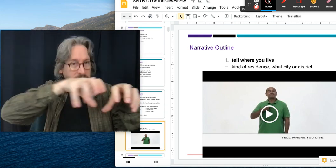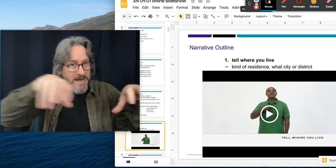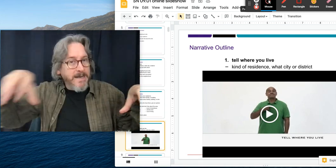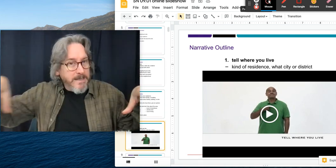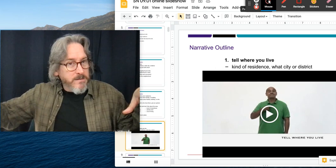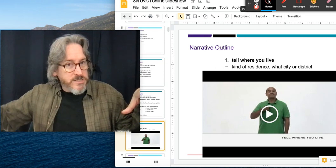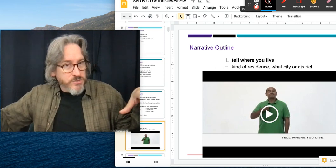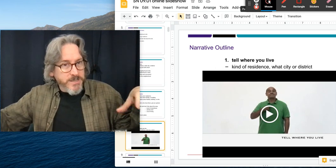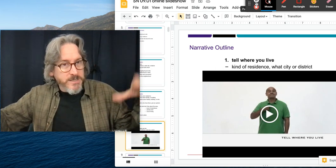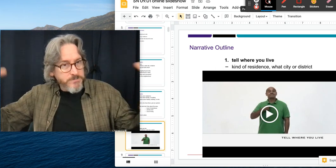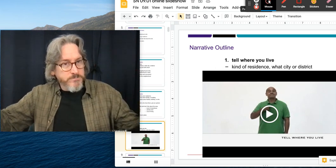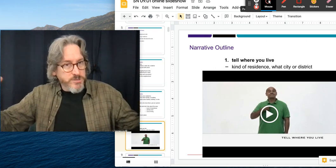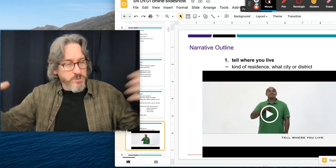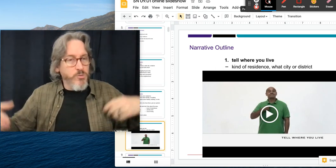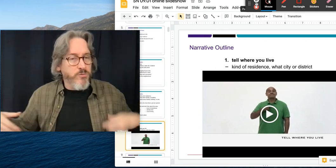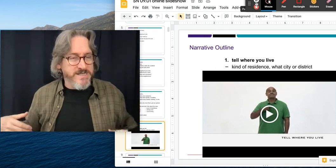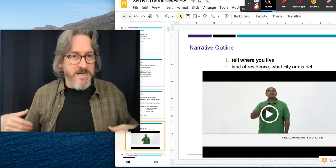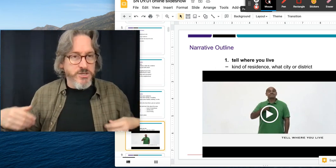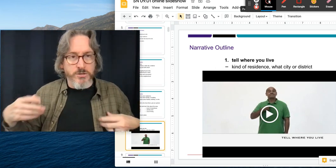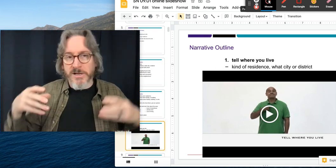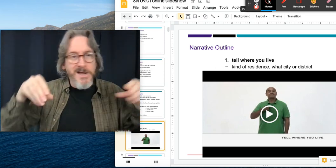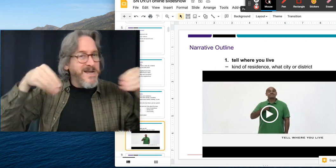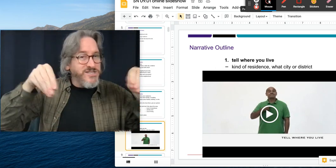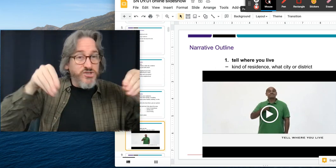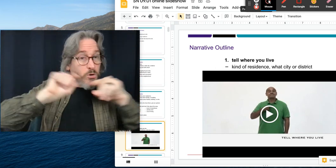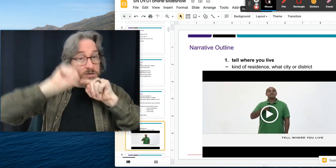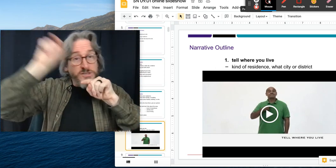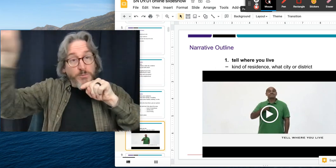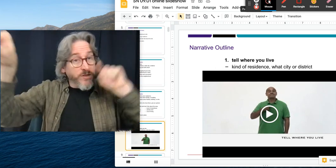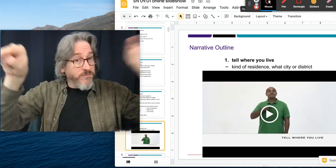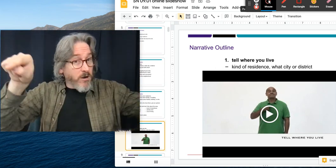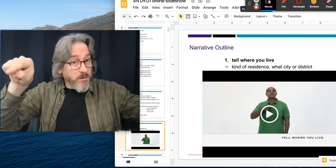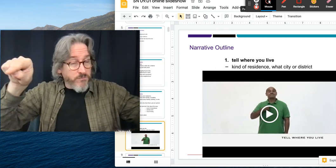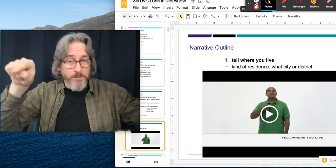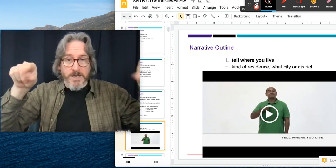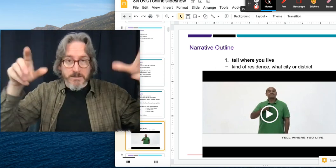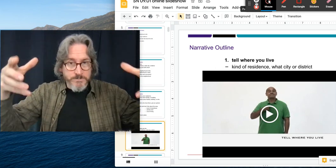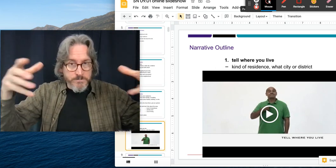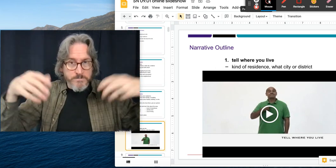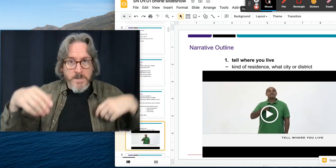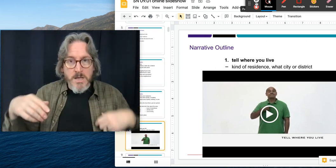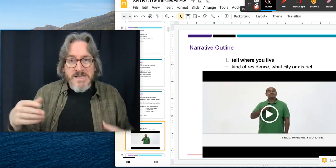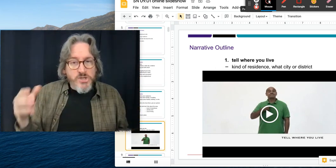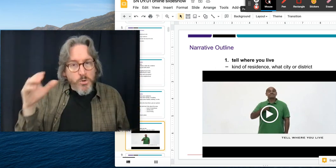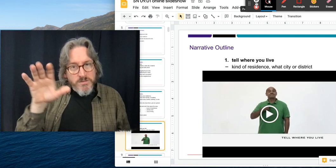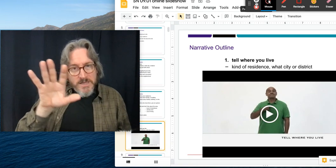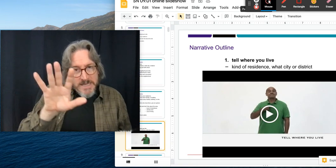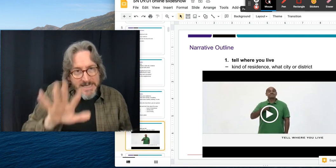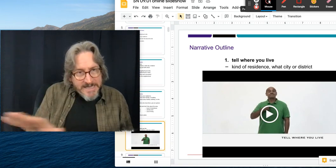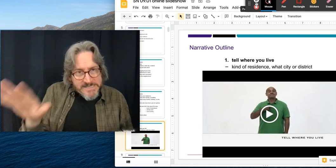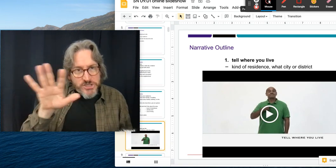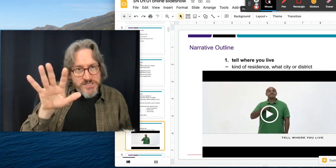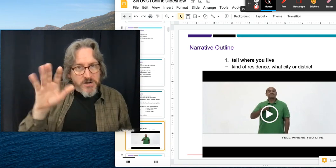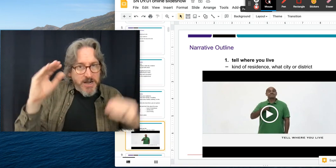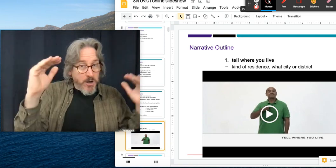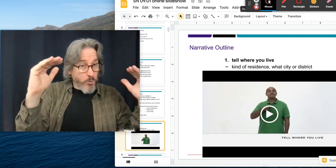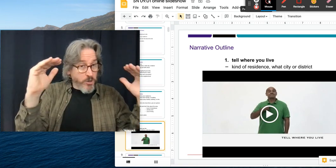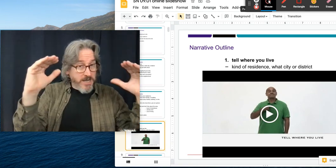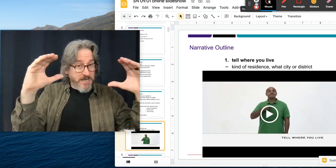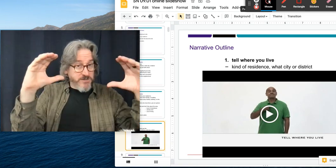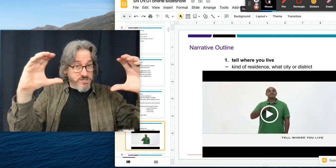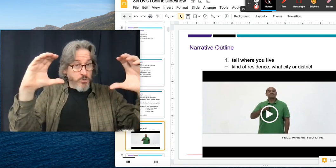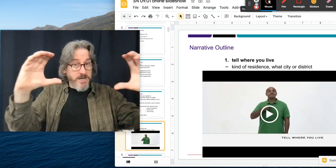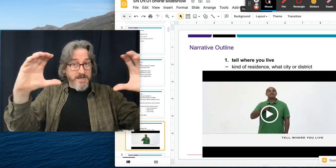like lining the street. So it's more residential. Stores are pretty far for me. So he's just starting out,